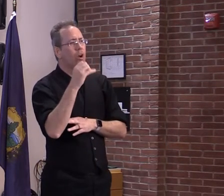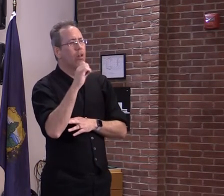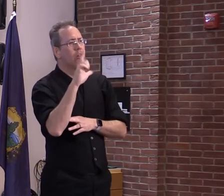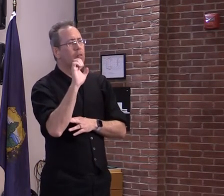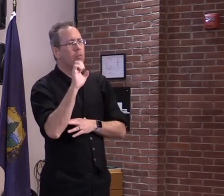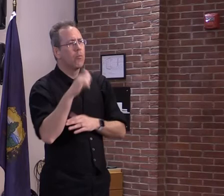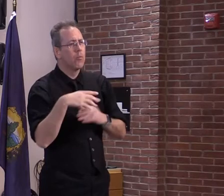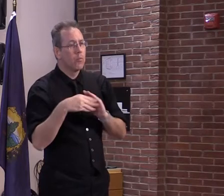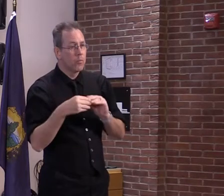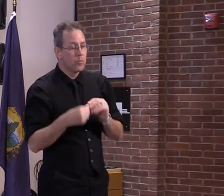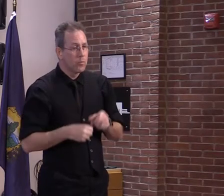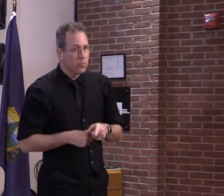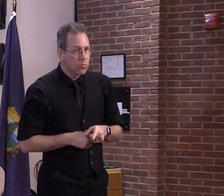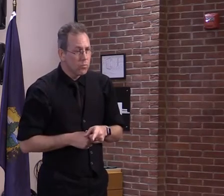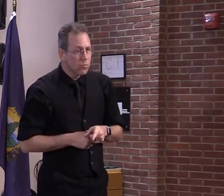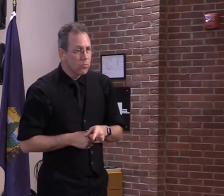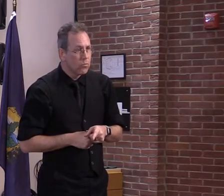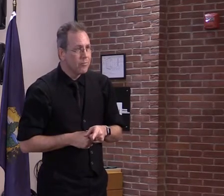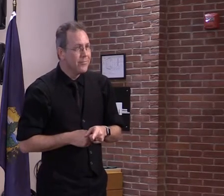Thank you, Guy.